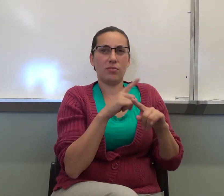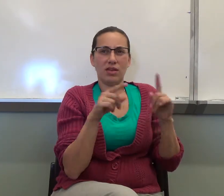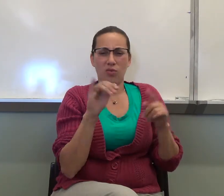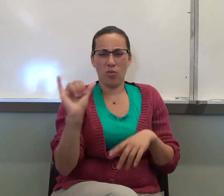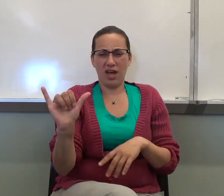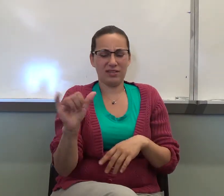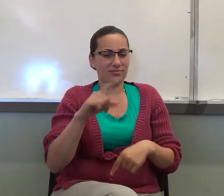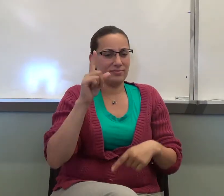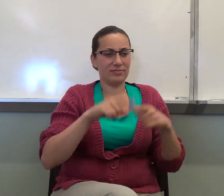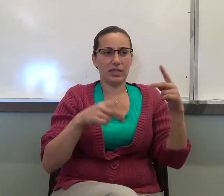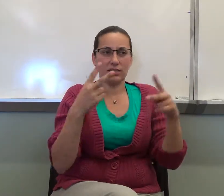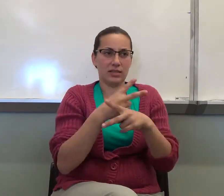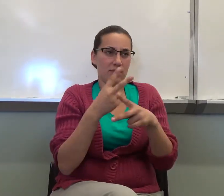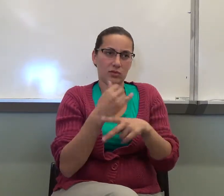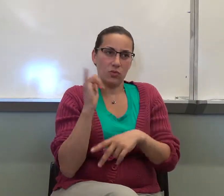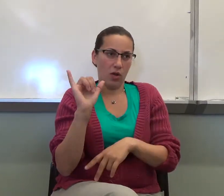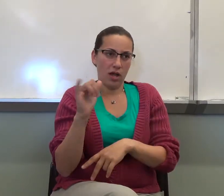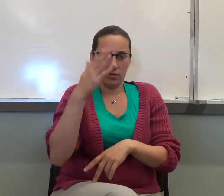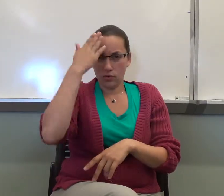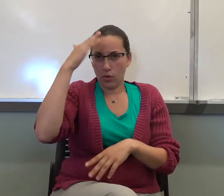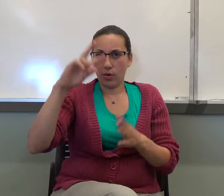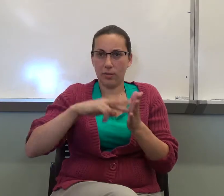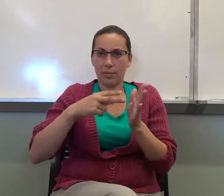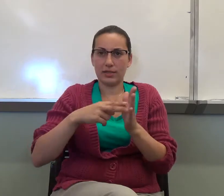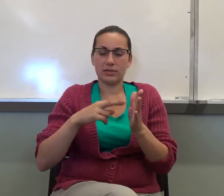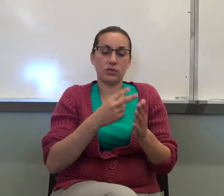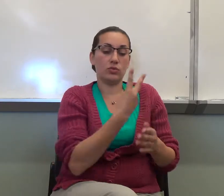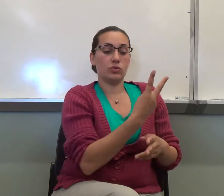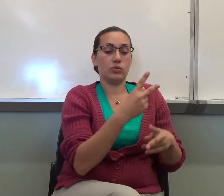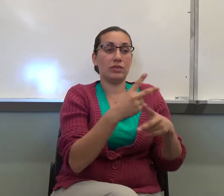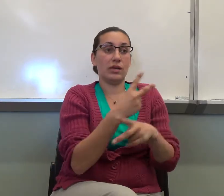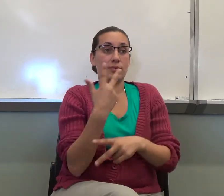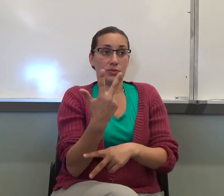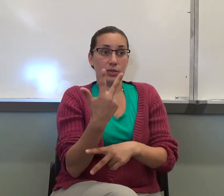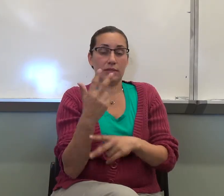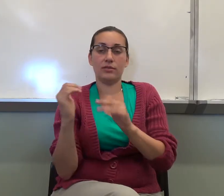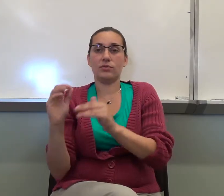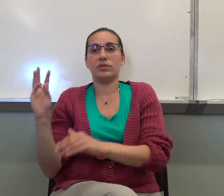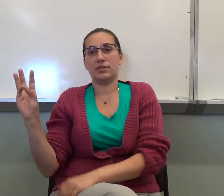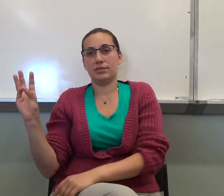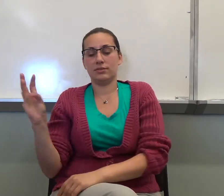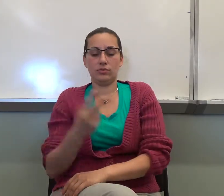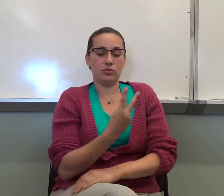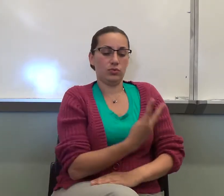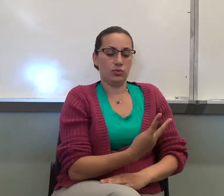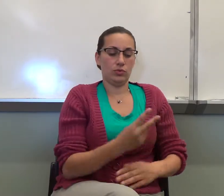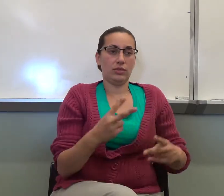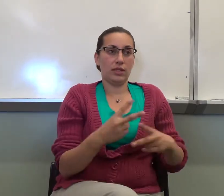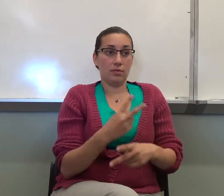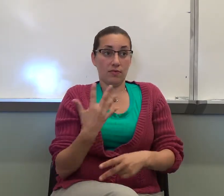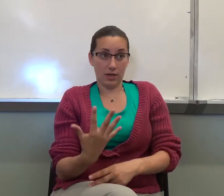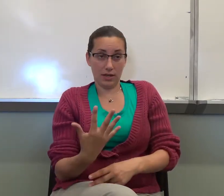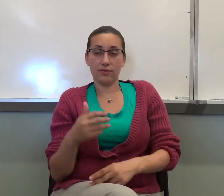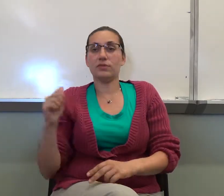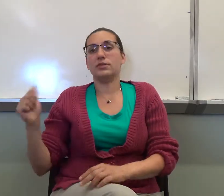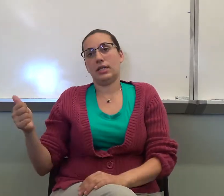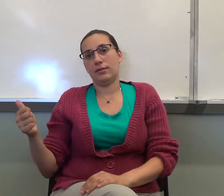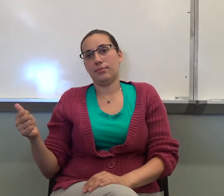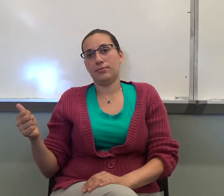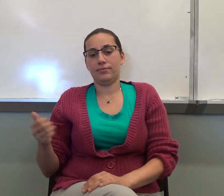2 times 3 would be 6. Again, here, 2 times 5 would be 10. And here, just 2.